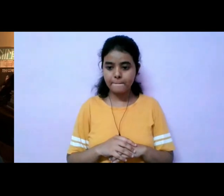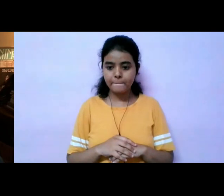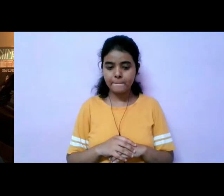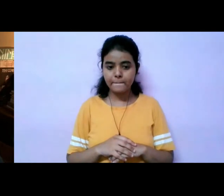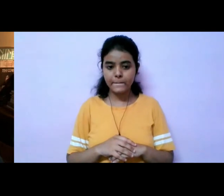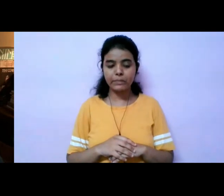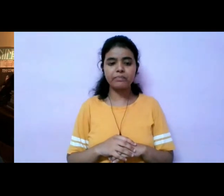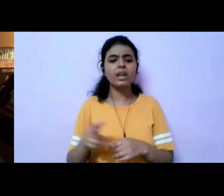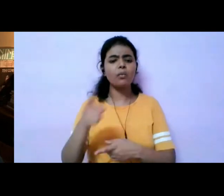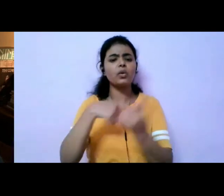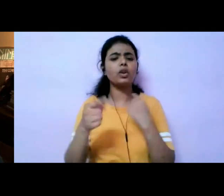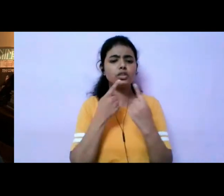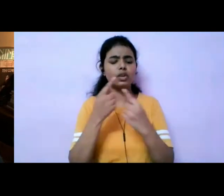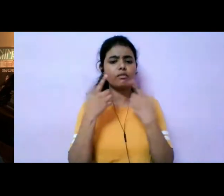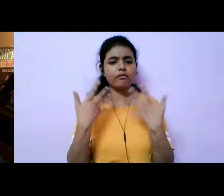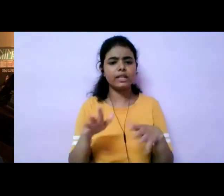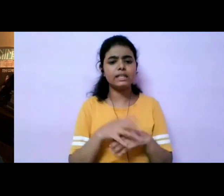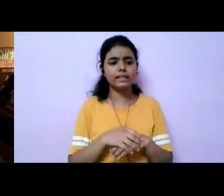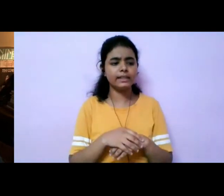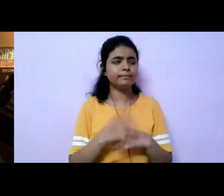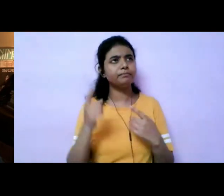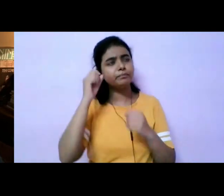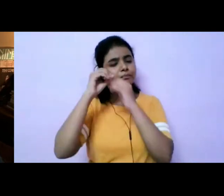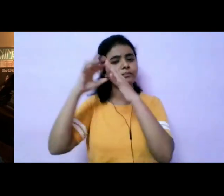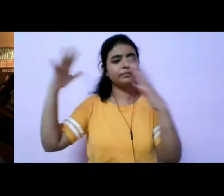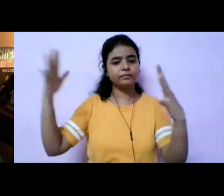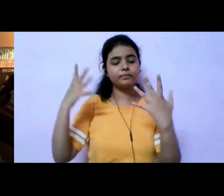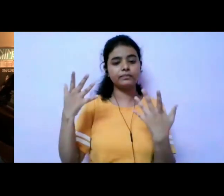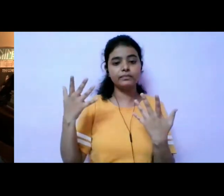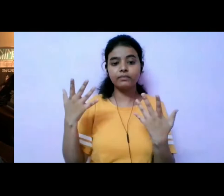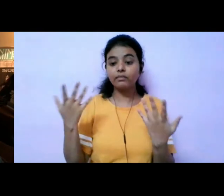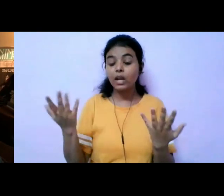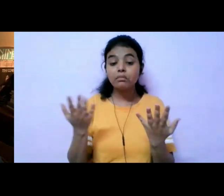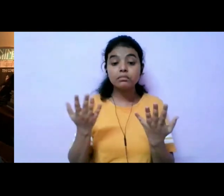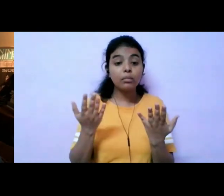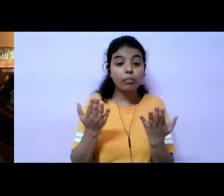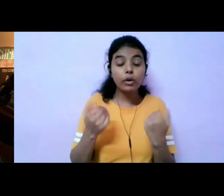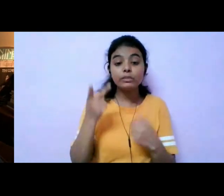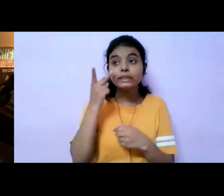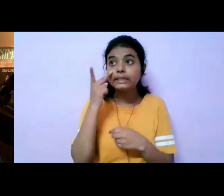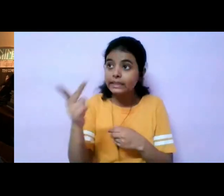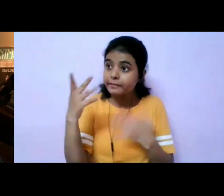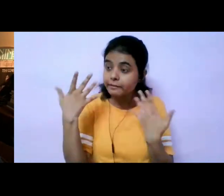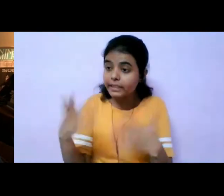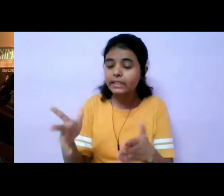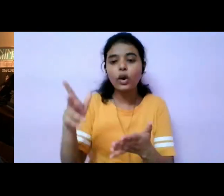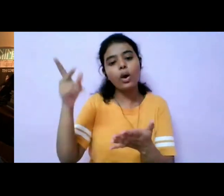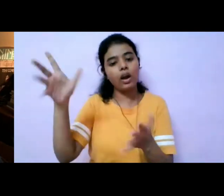We talked about how art lets us imagine places that can't be seen or drawn with a